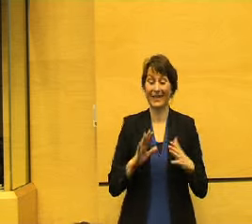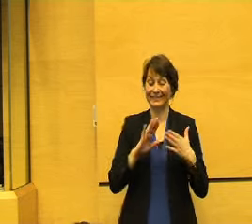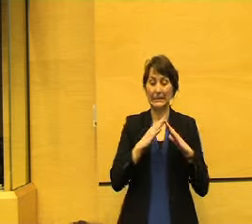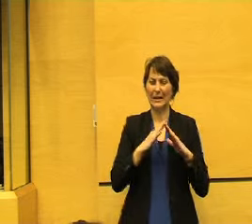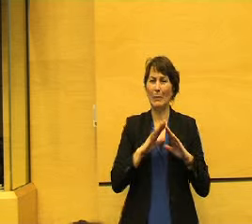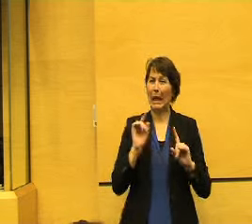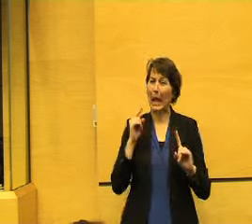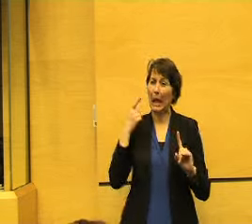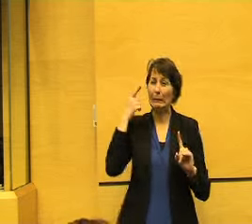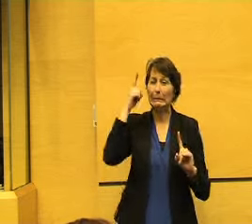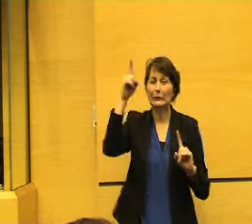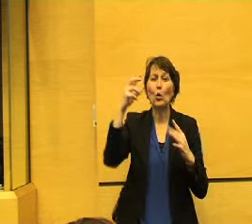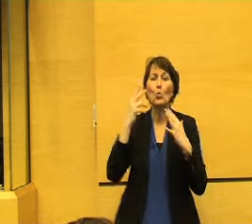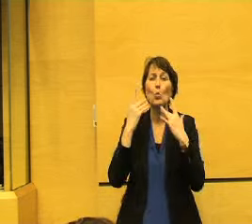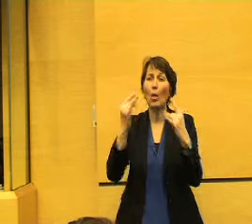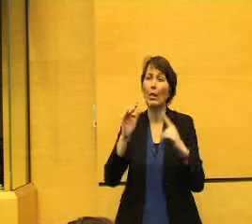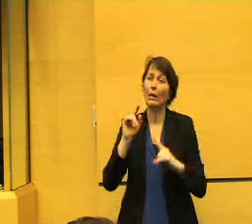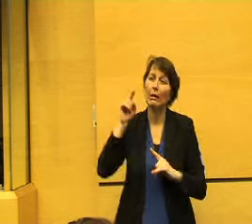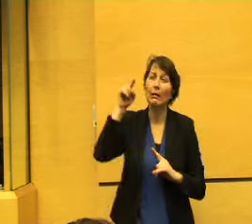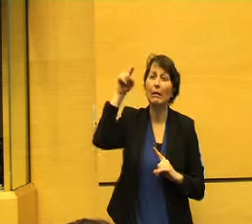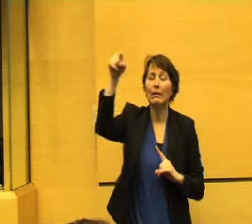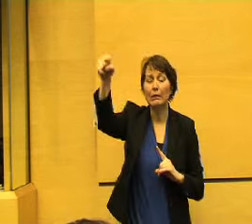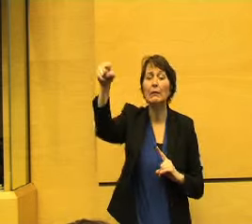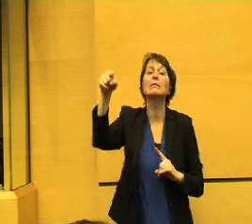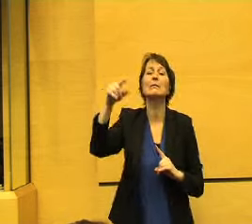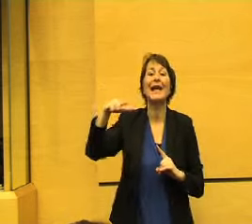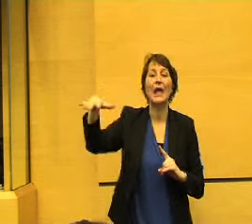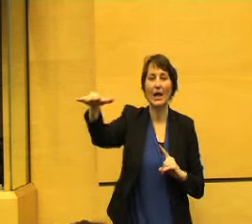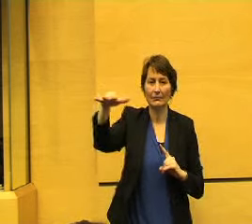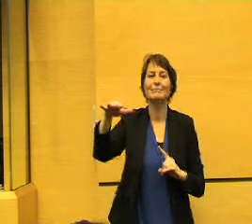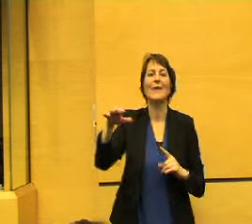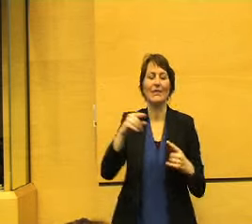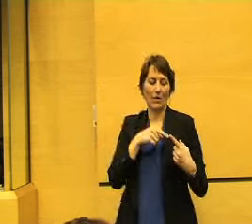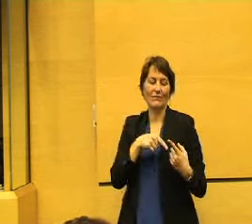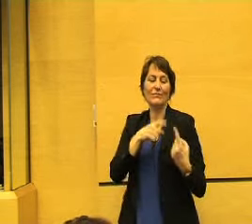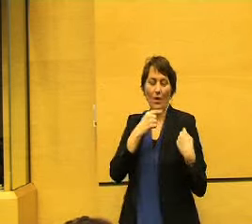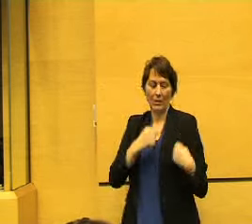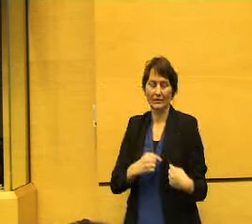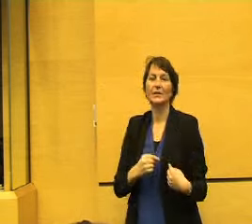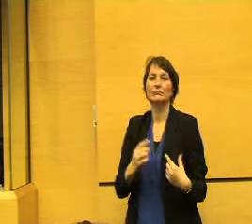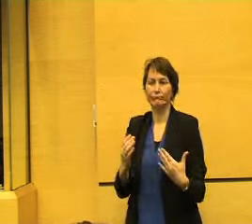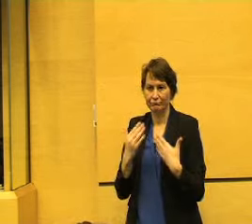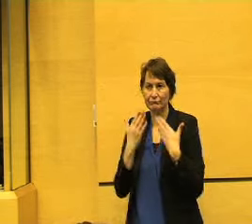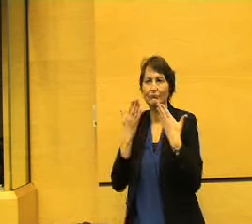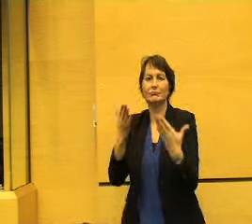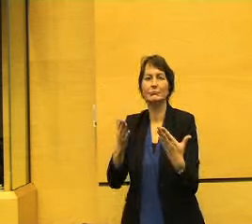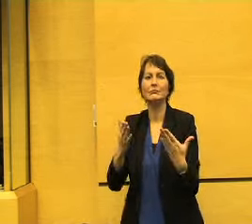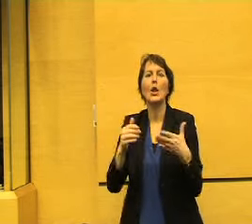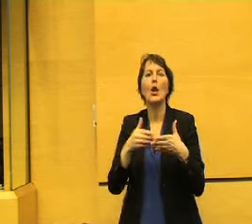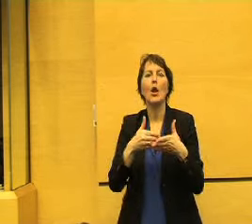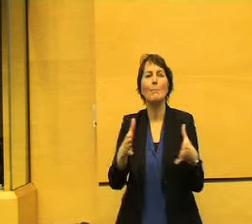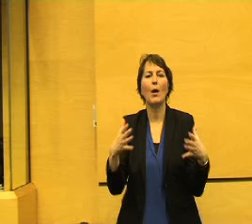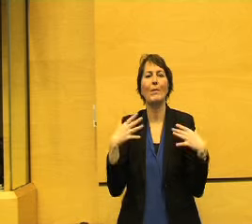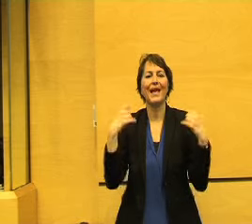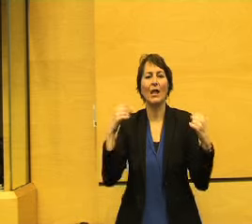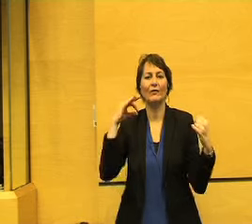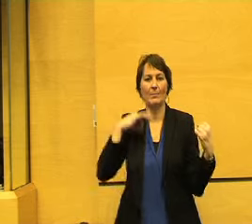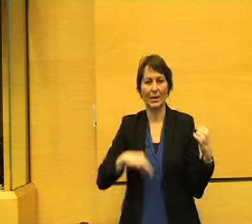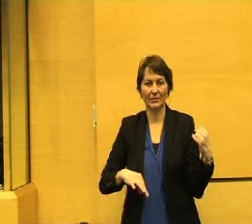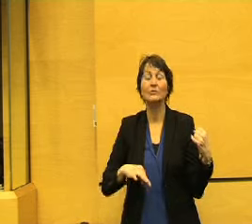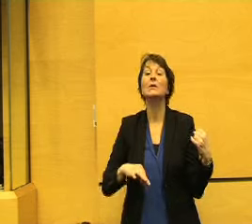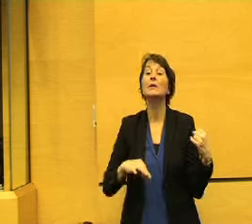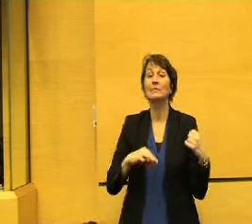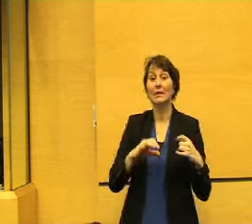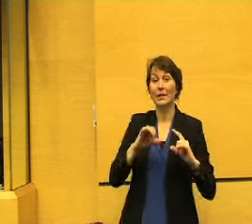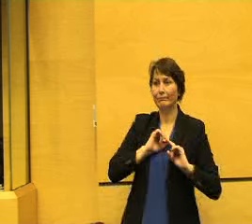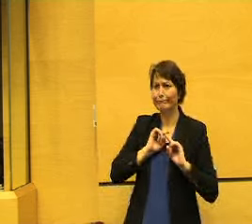areas, there are health volunteers provided by the Ministry of Public Health. These health volunteers pay home